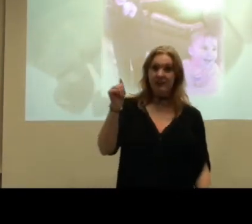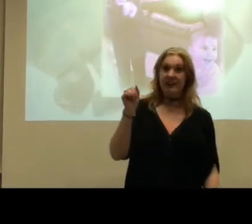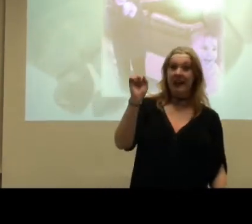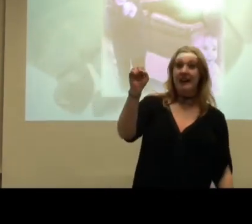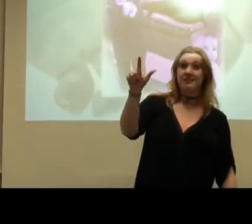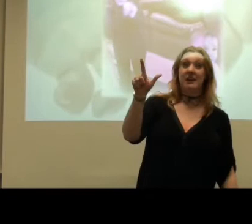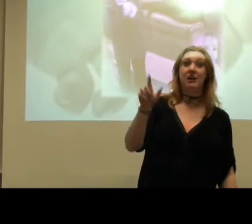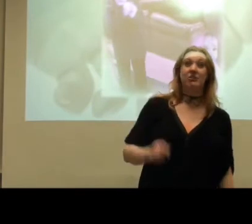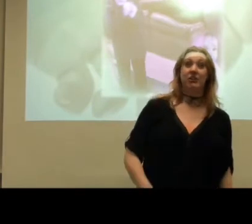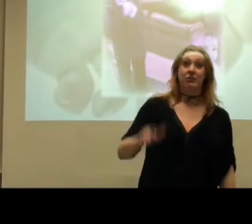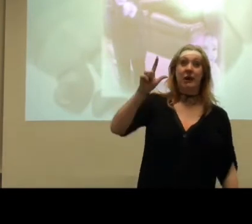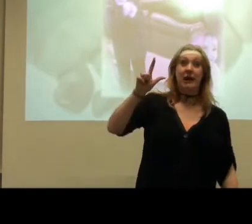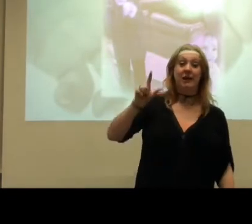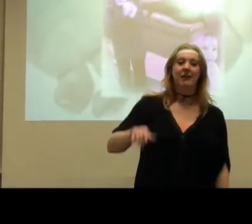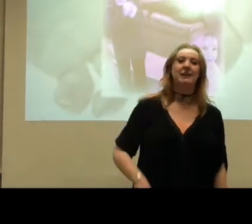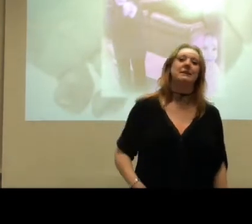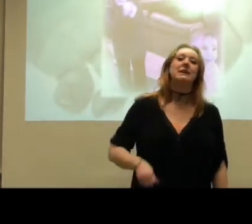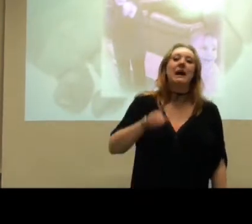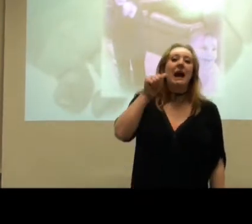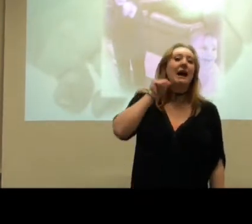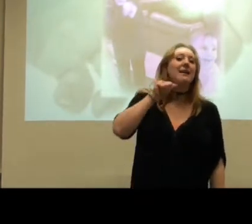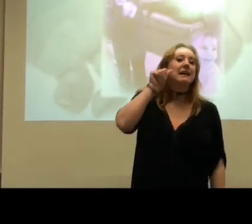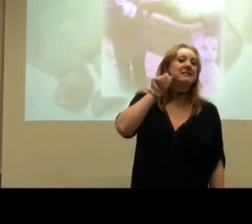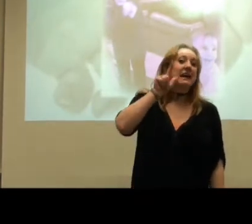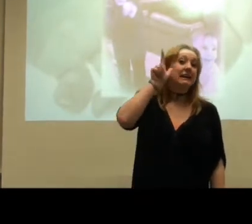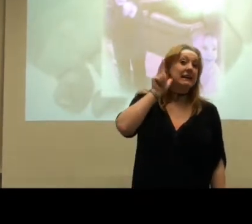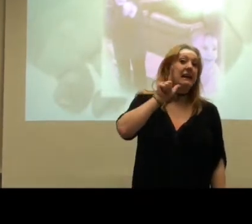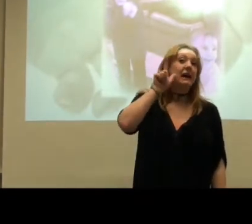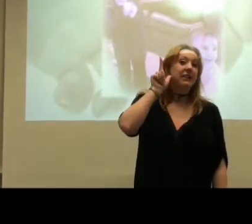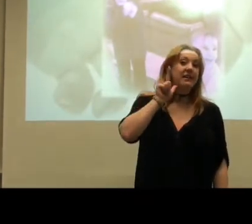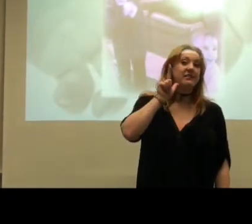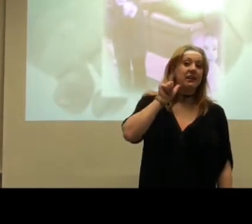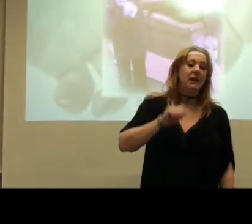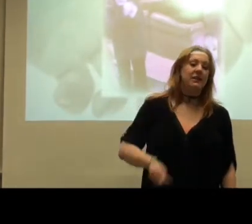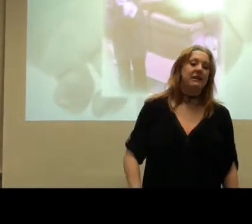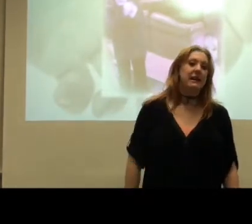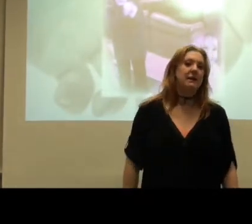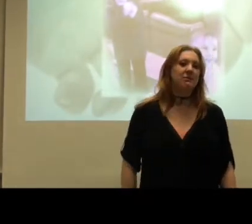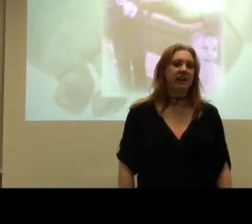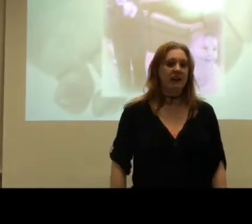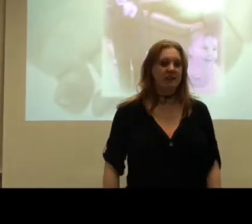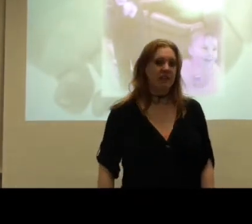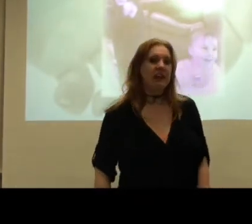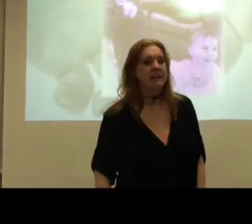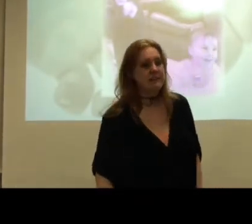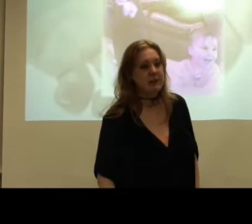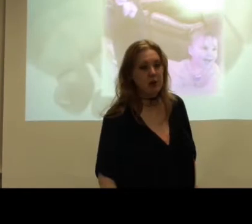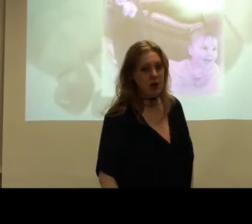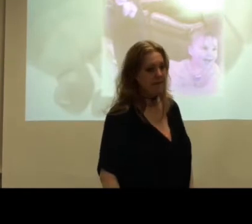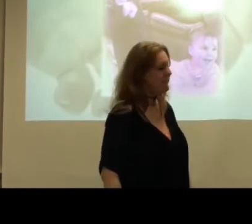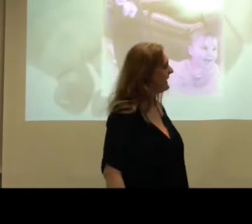sing ASL. She'll do L. And Alex and Leah, that's the name signs of the kids that are on the